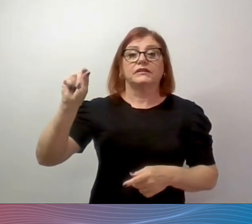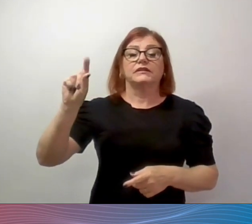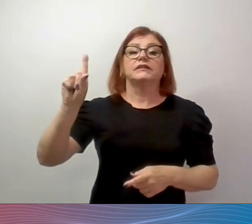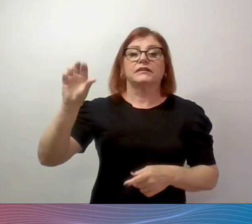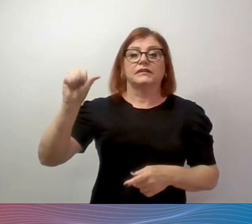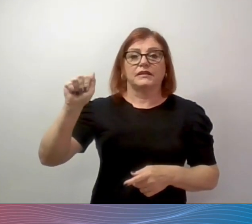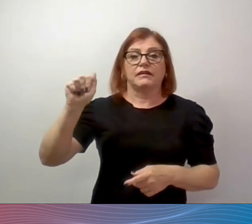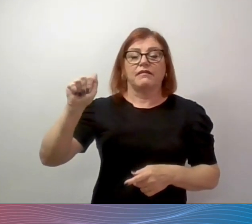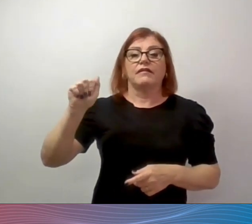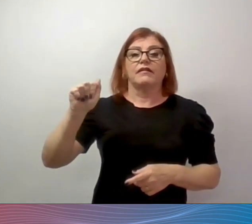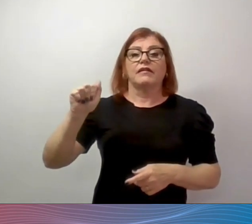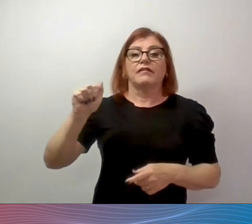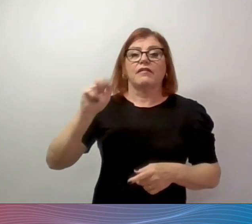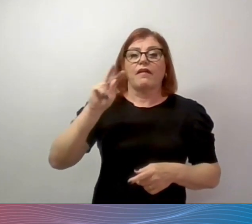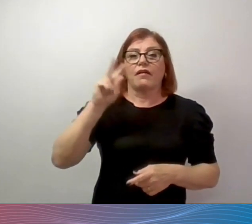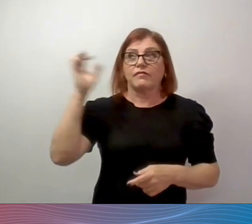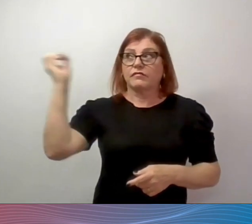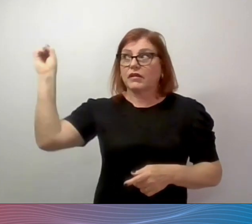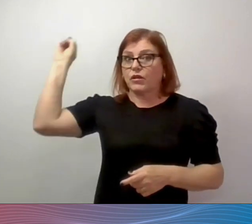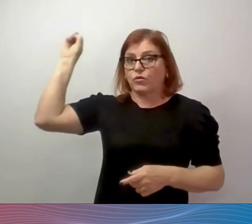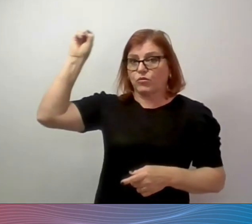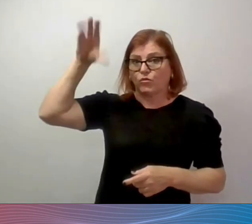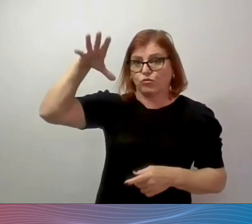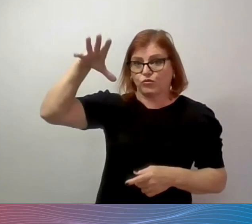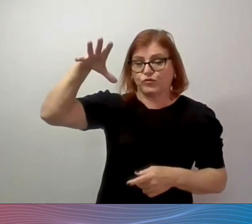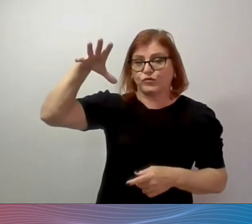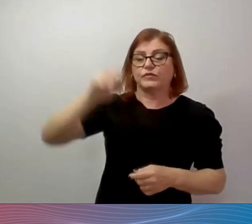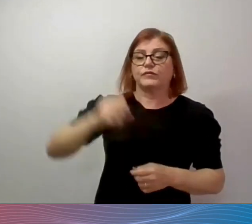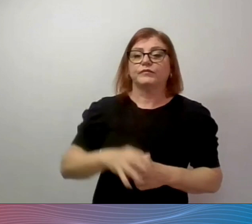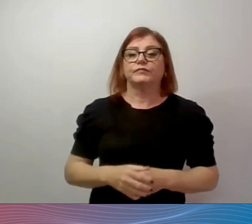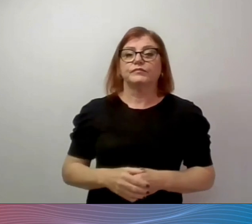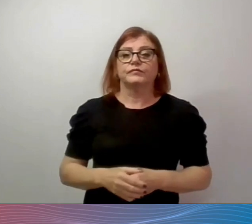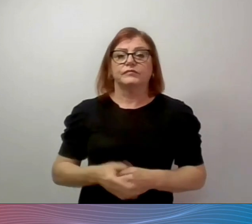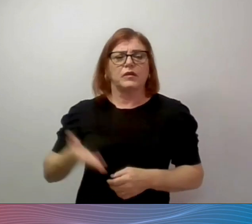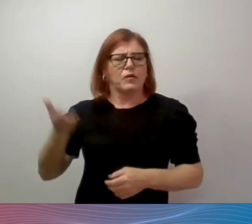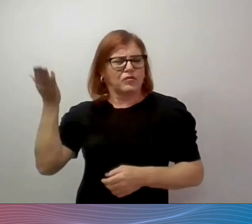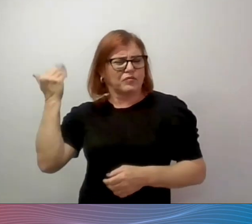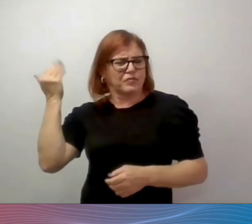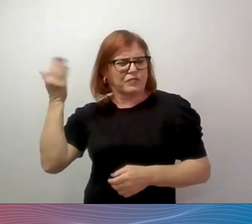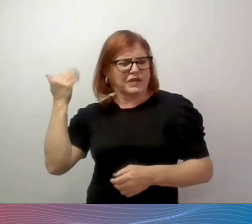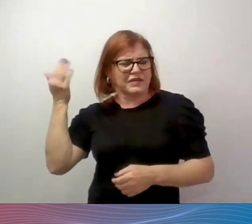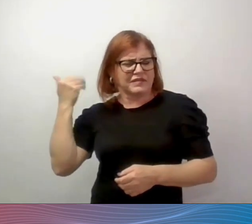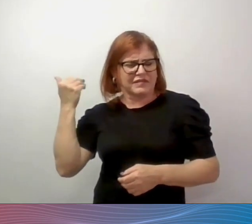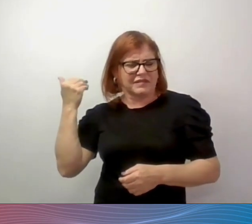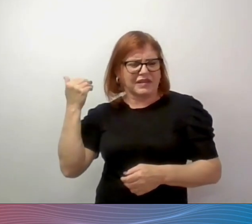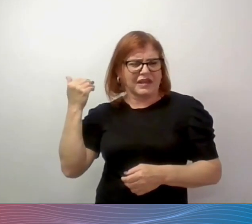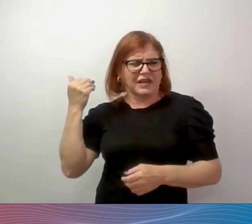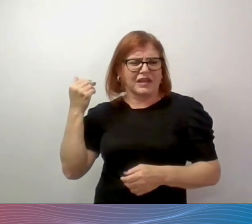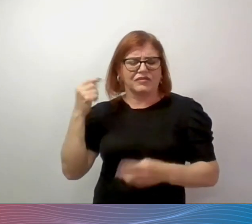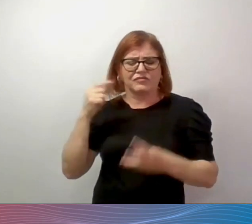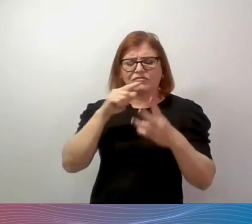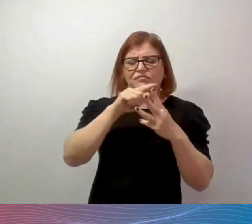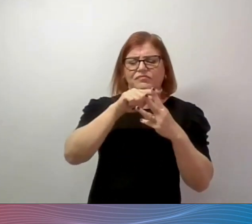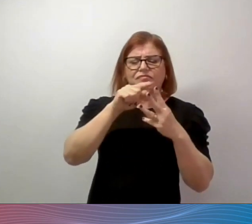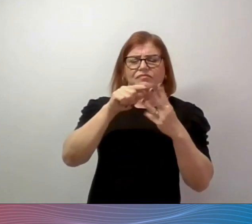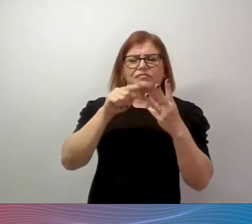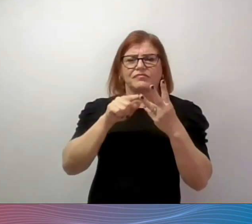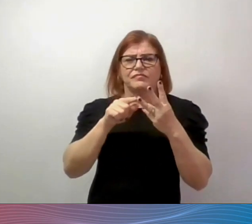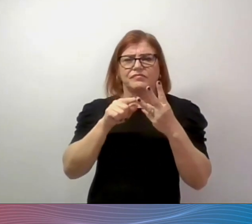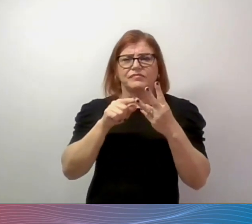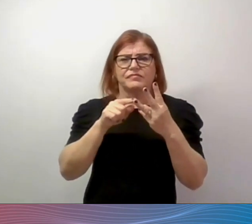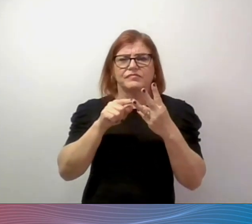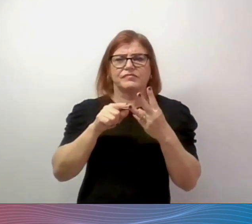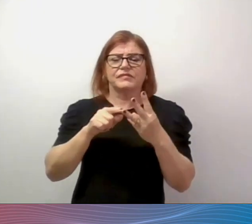Só que no passado para nós eram itens separados. But in the past, these items, they were